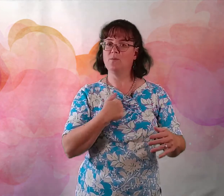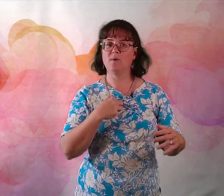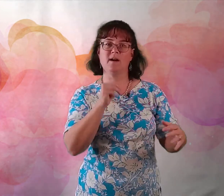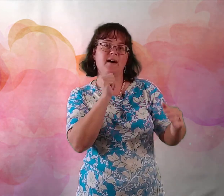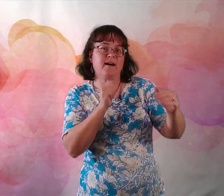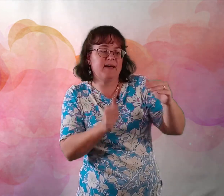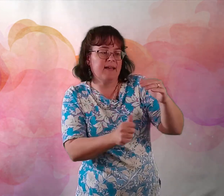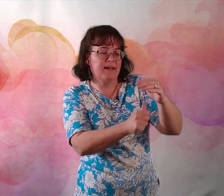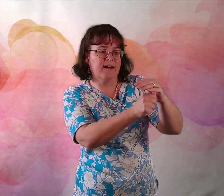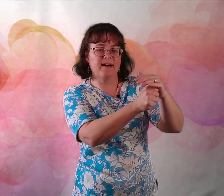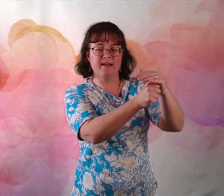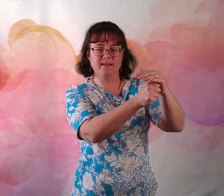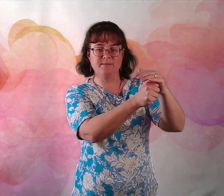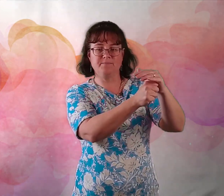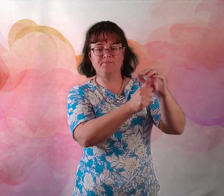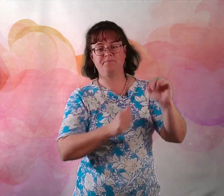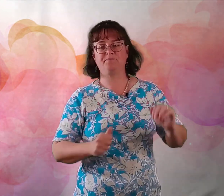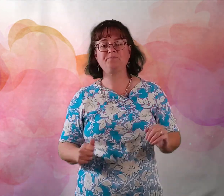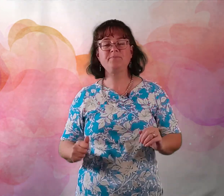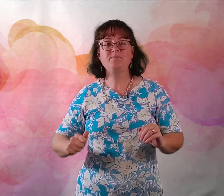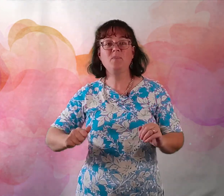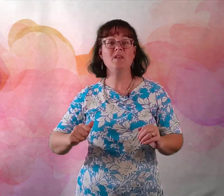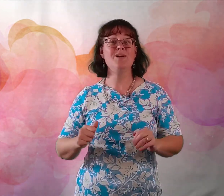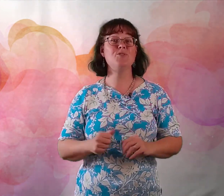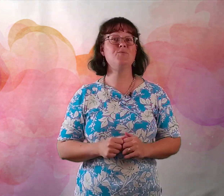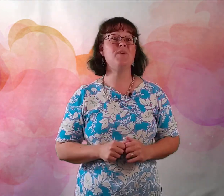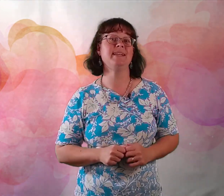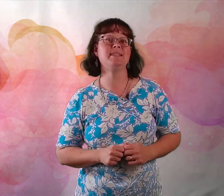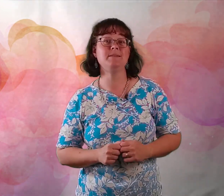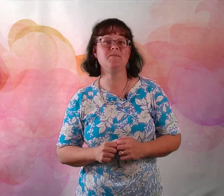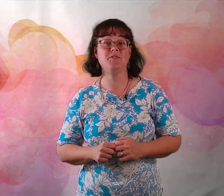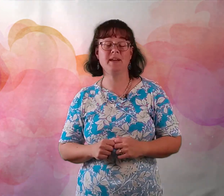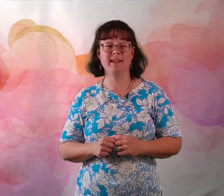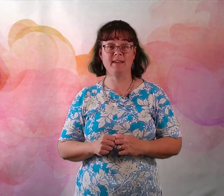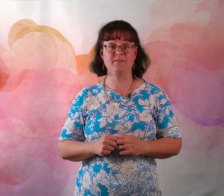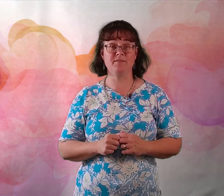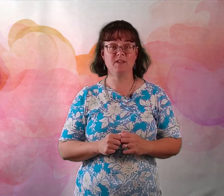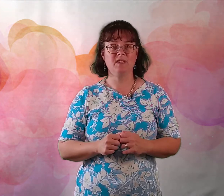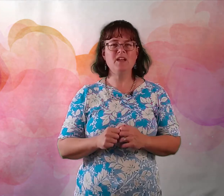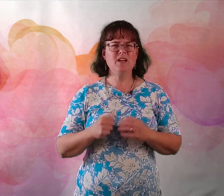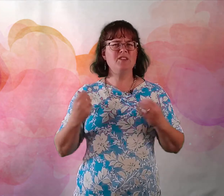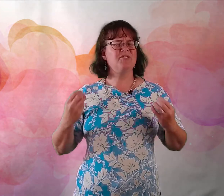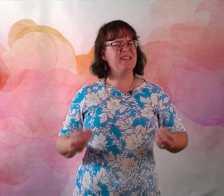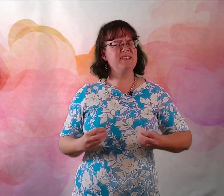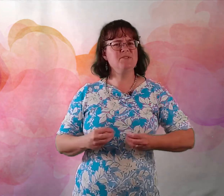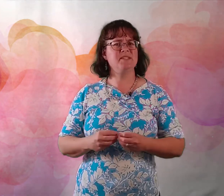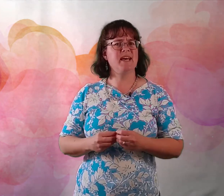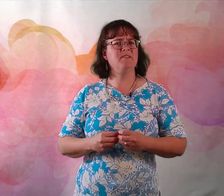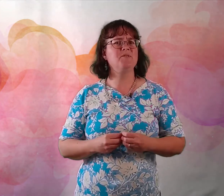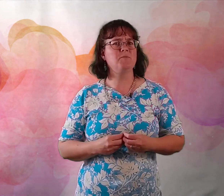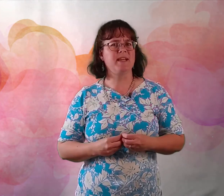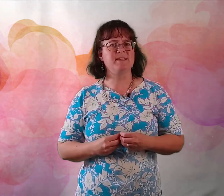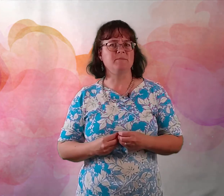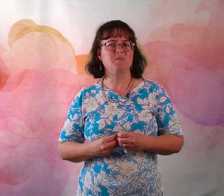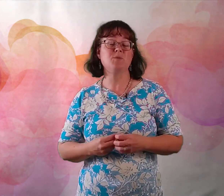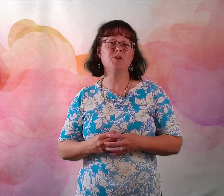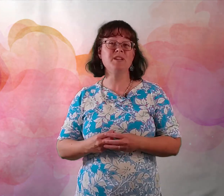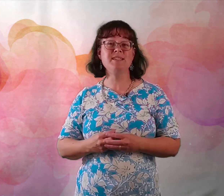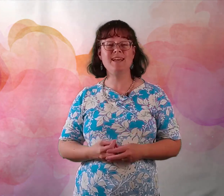where I hide. The ransom for my life. There is no sign for ransom, so we're going to sign